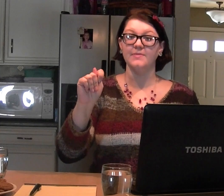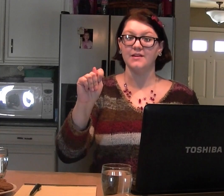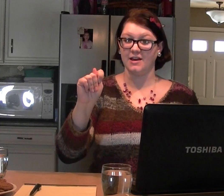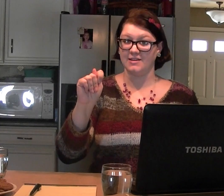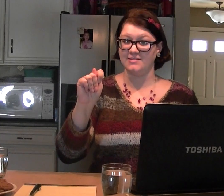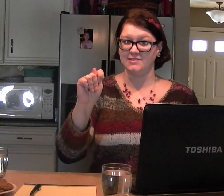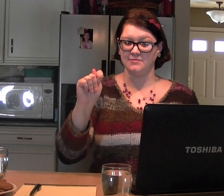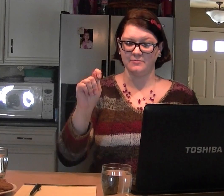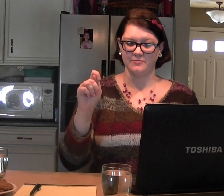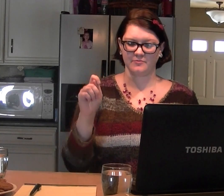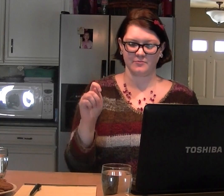Height.